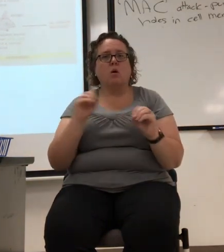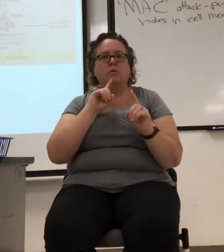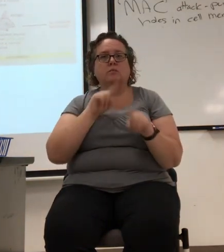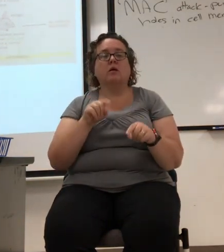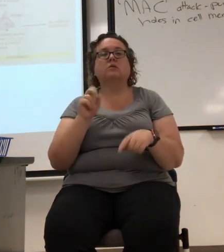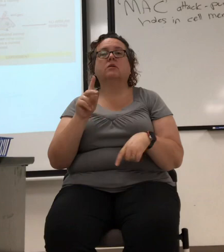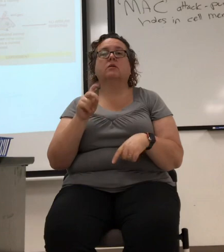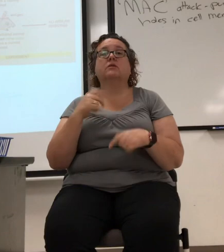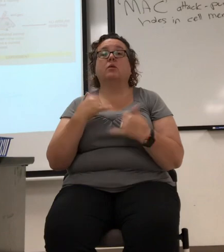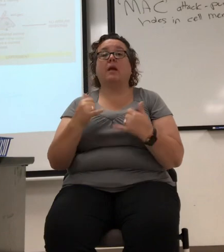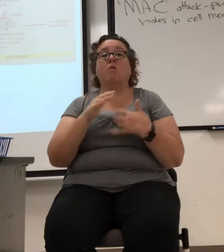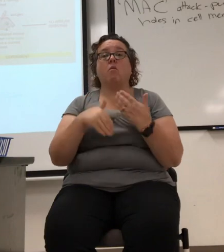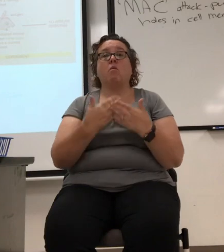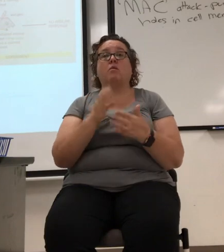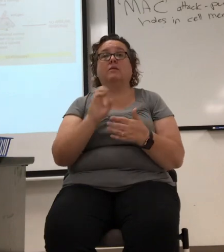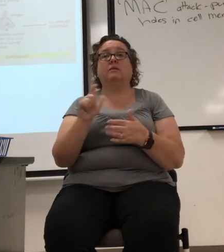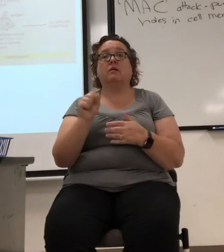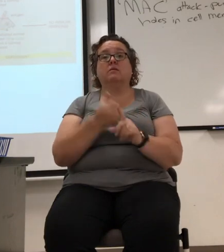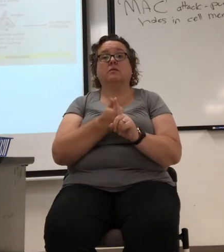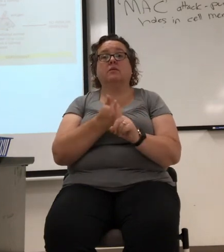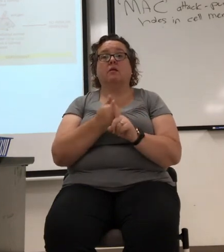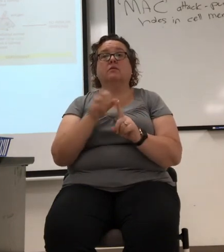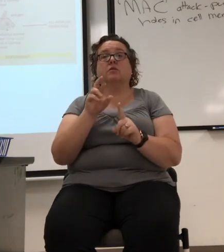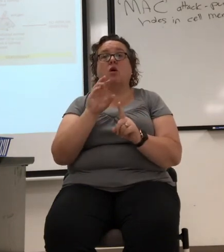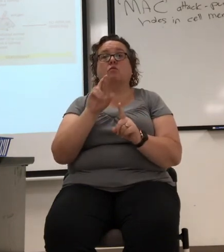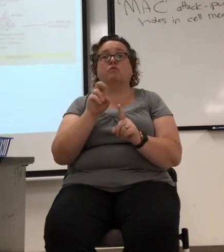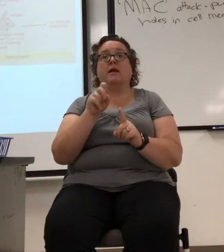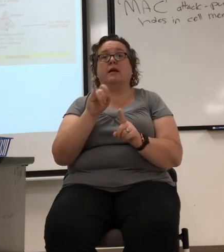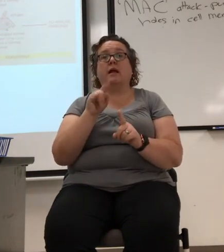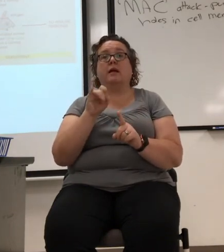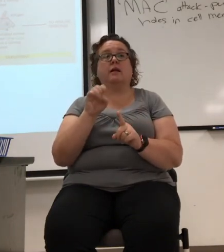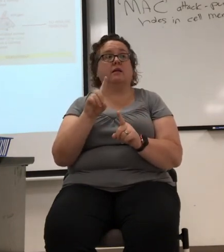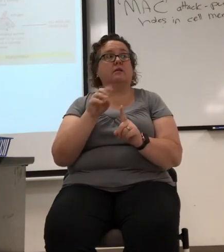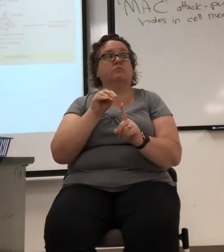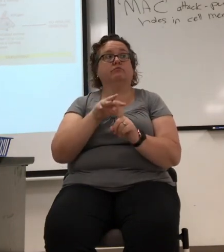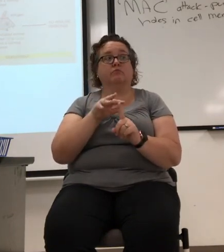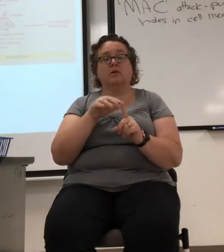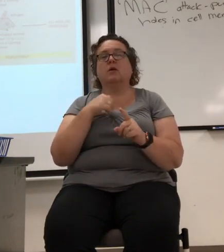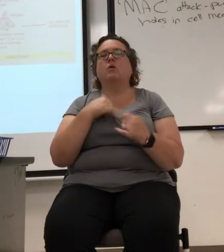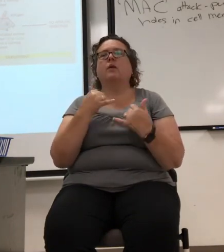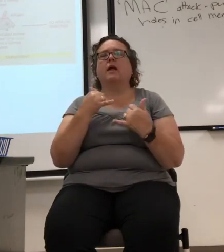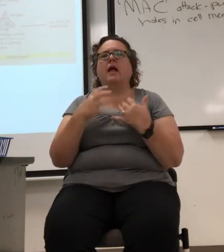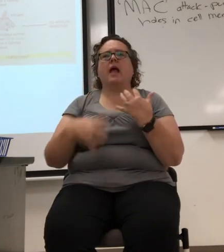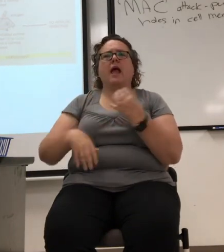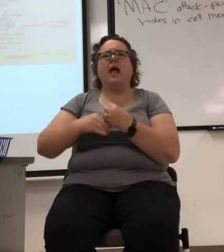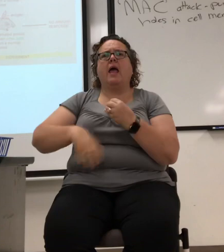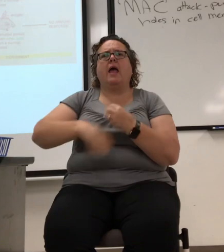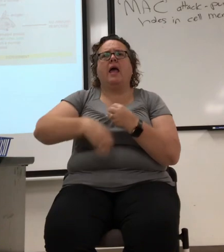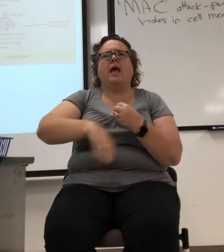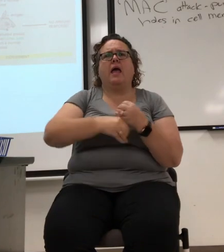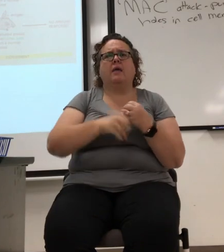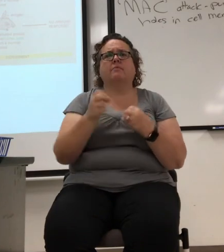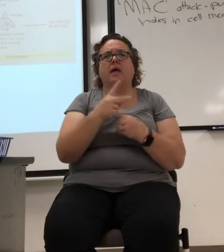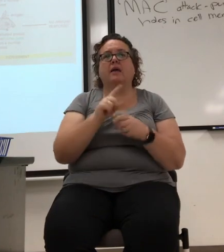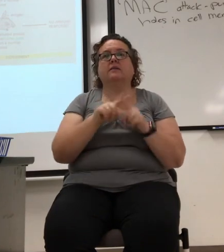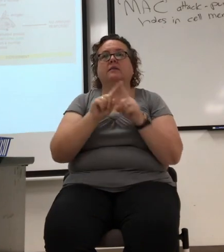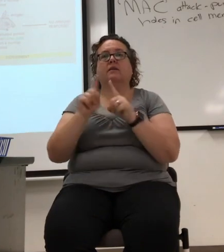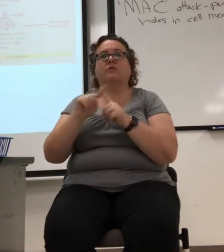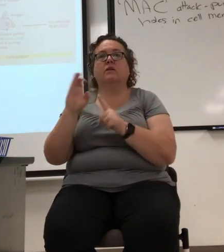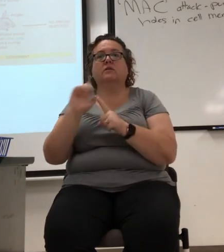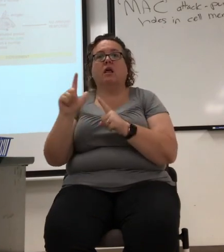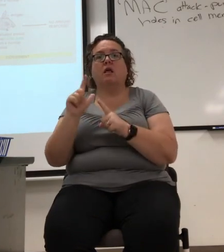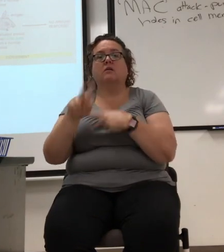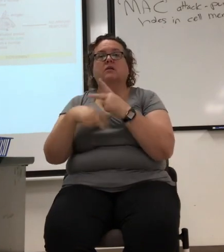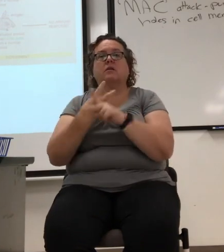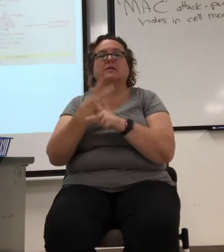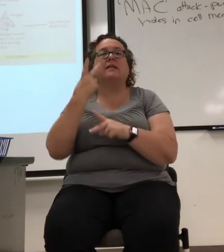all the cells are irradiated, we can add different cell types back and see which cell type